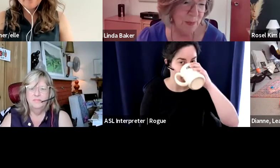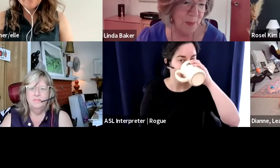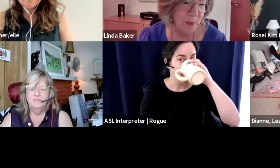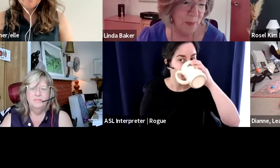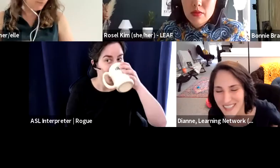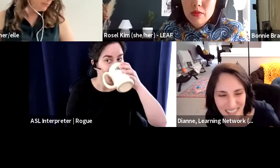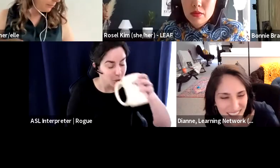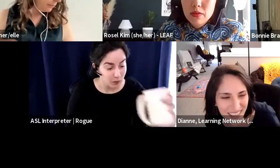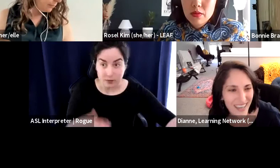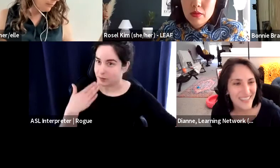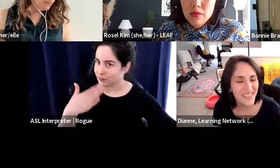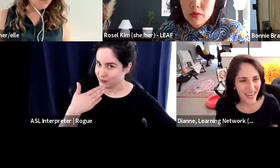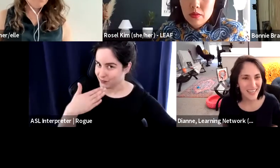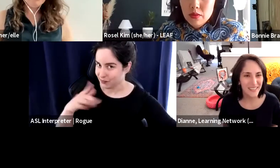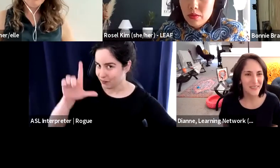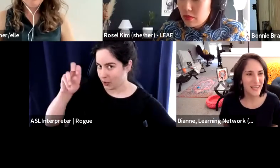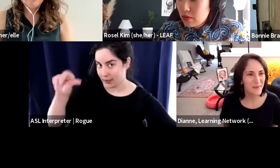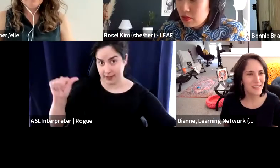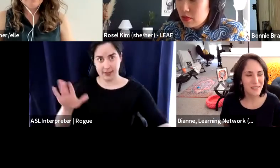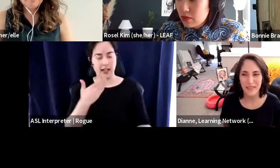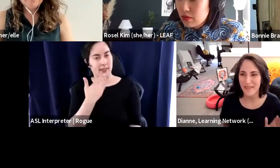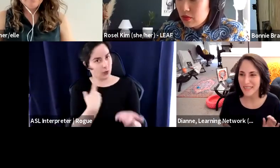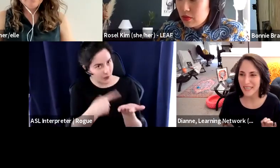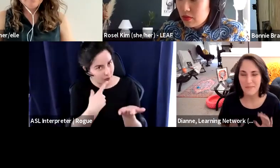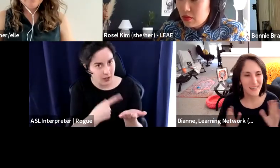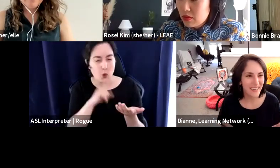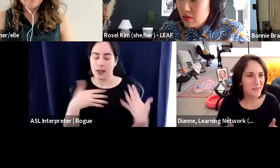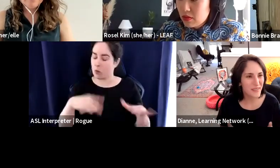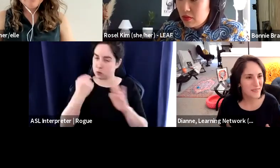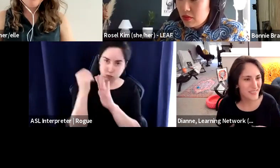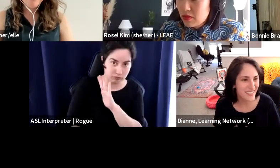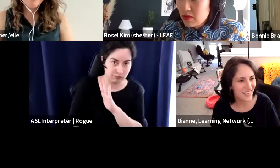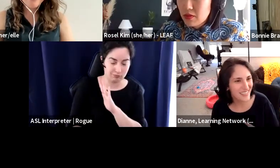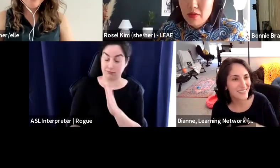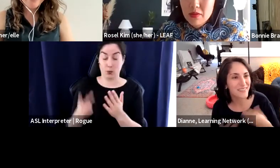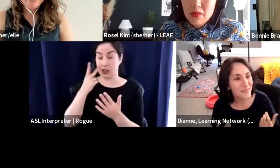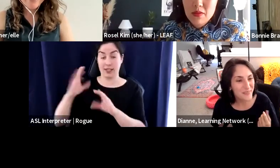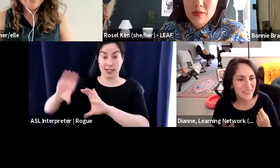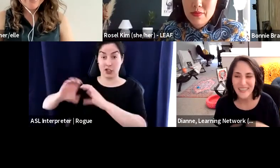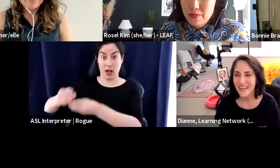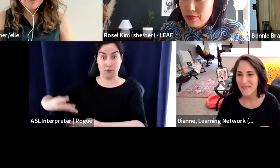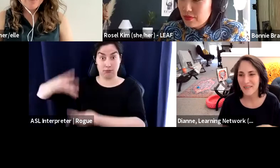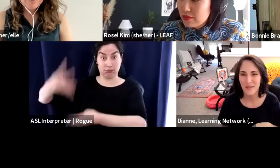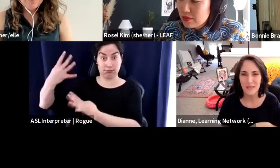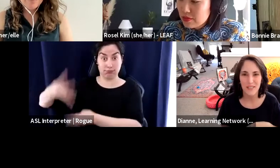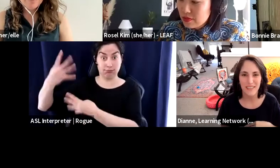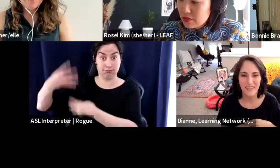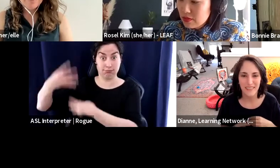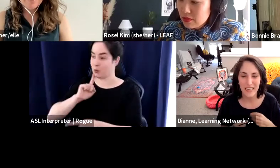everyone for that rich discussion. The chat and Q&A box, we're definitely buzzing with folks excited to learn from you, and